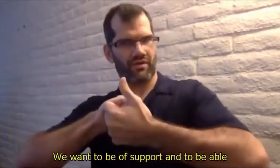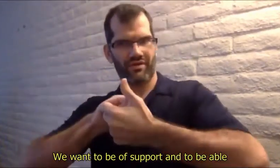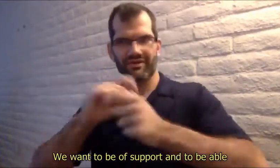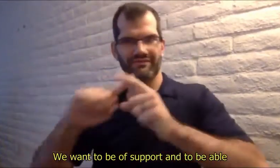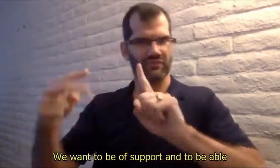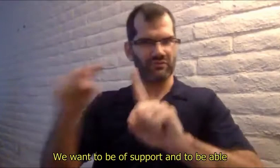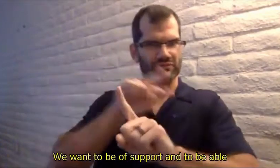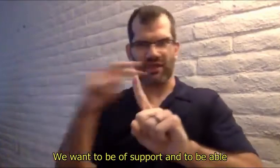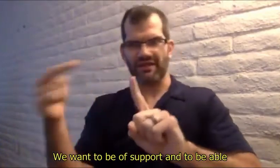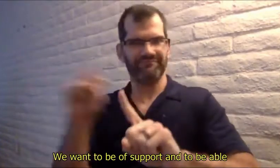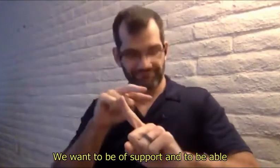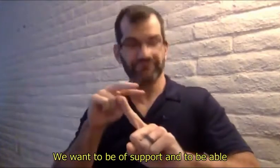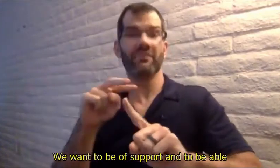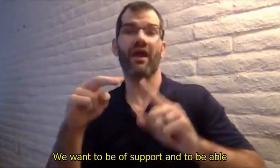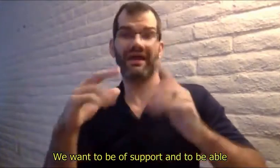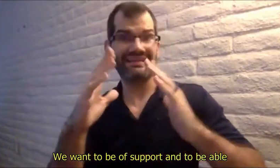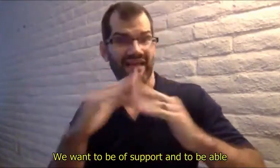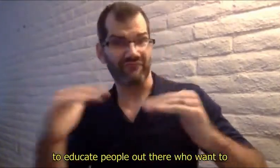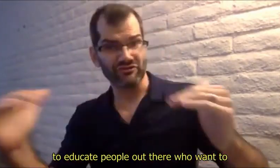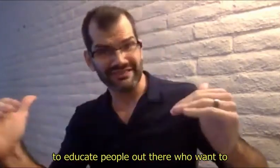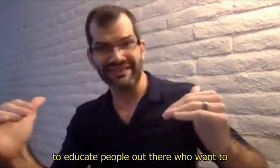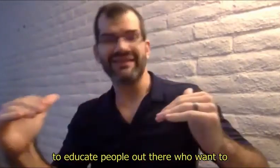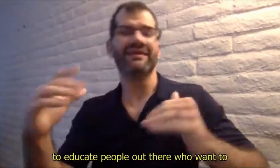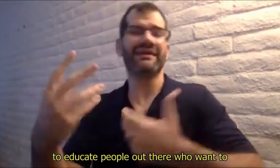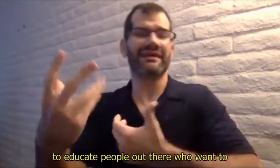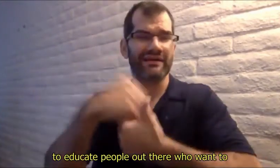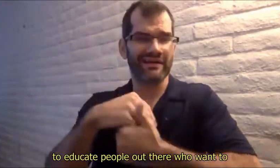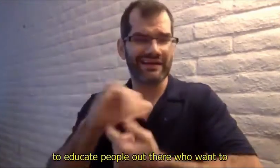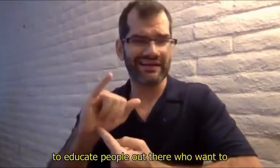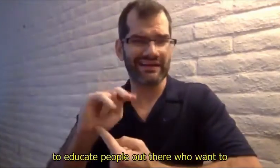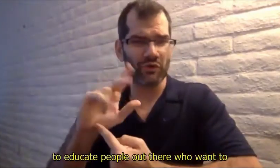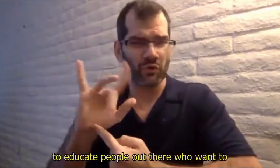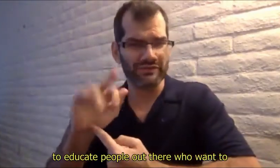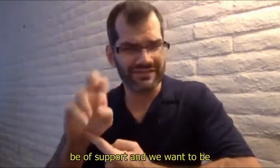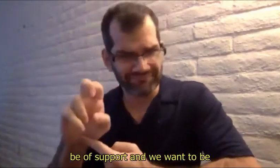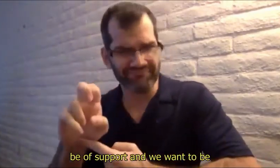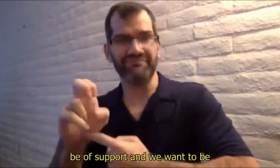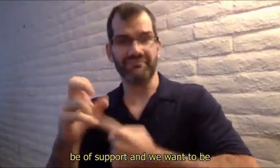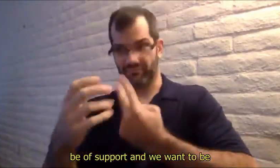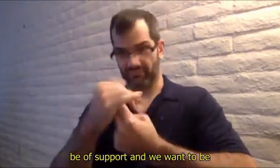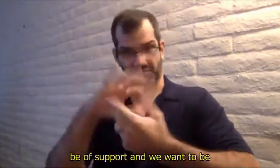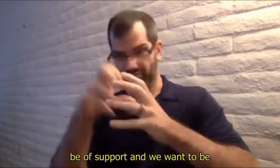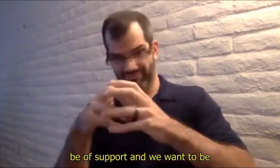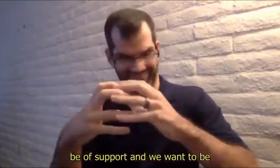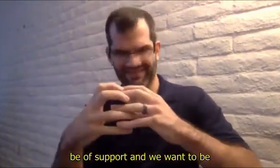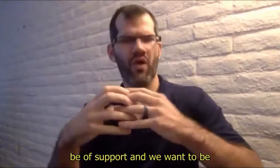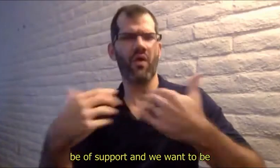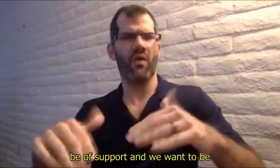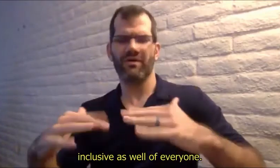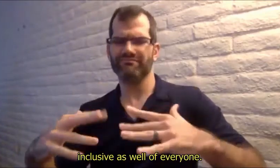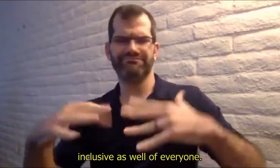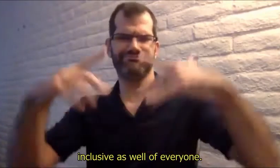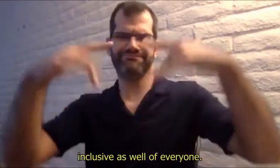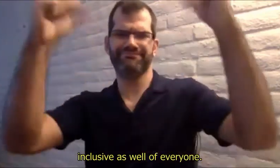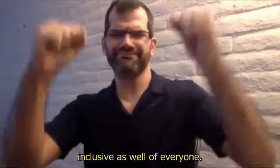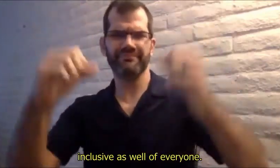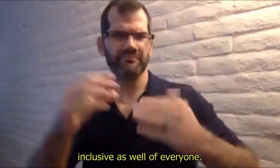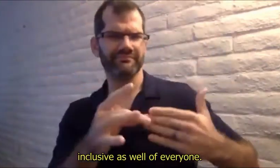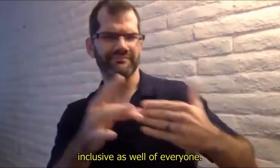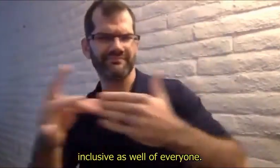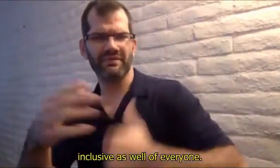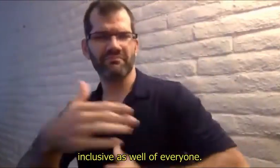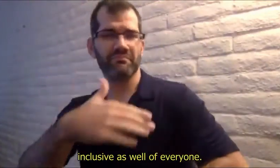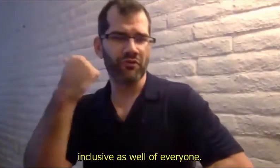be of support and to be able to educate people out there who want to be of support. And we want to be inclusive as